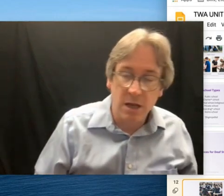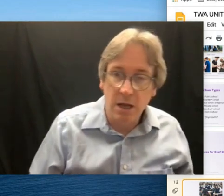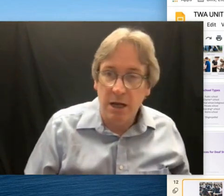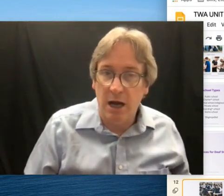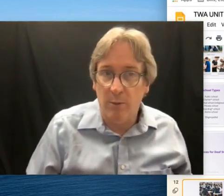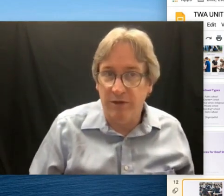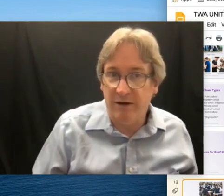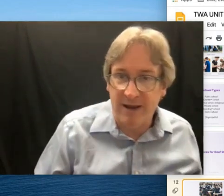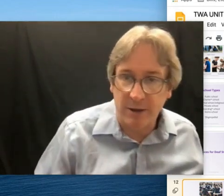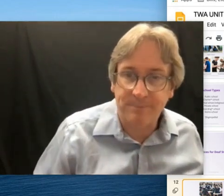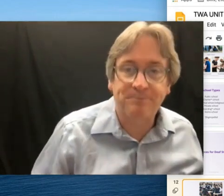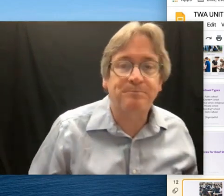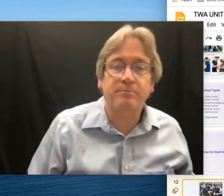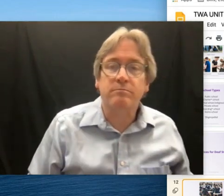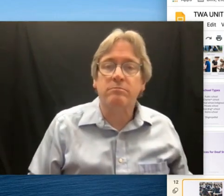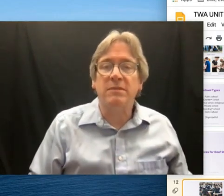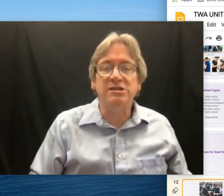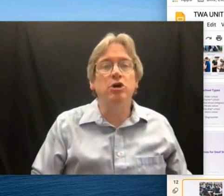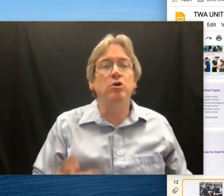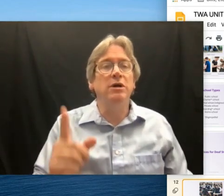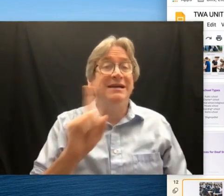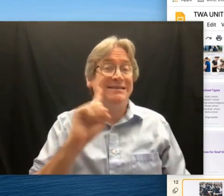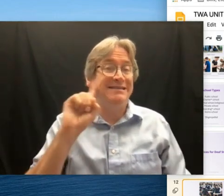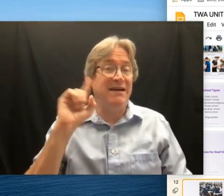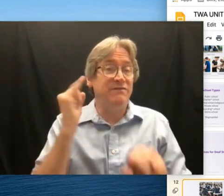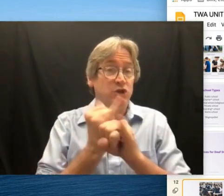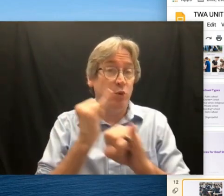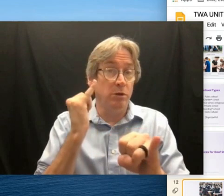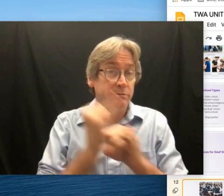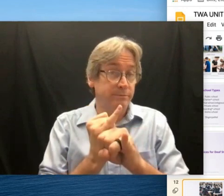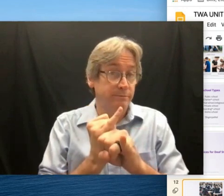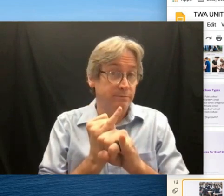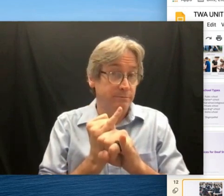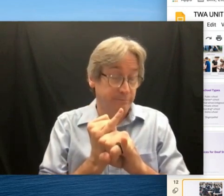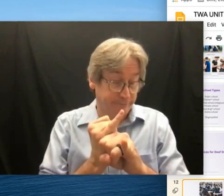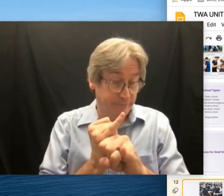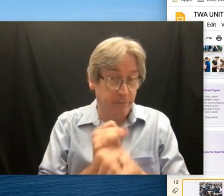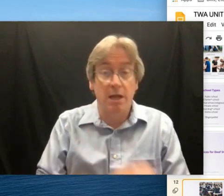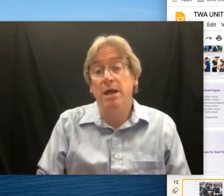students within a family. So deaf school,